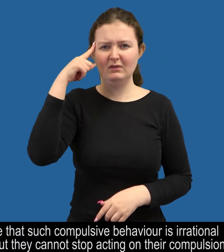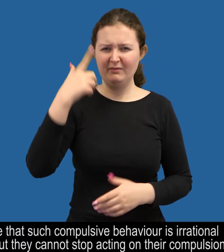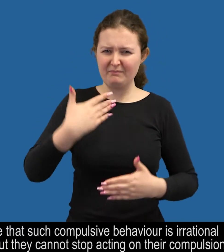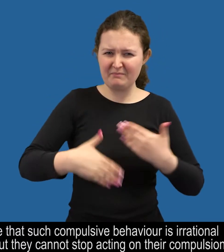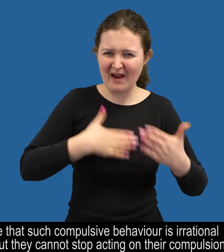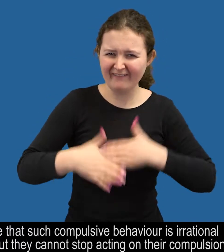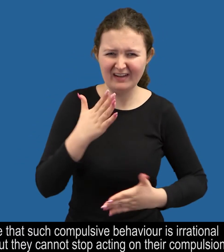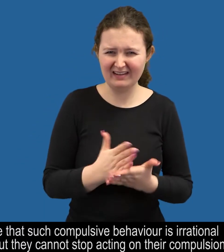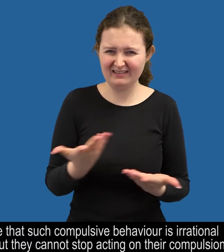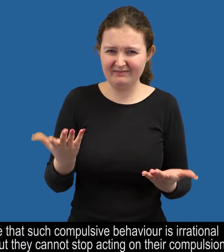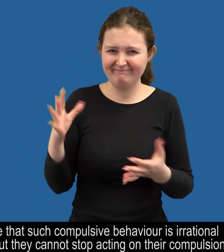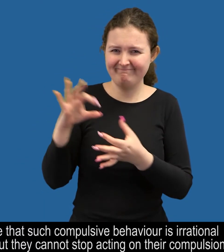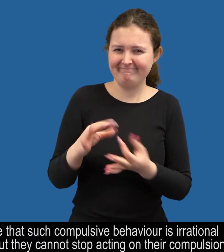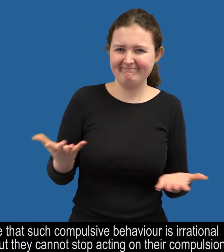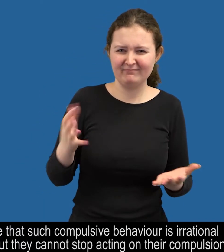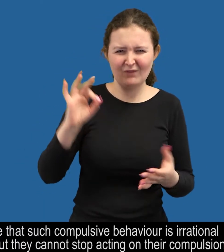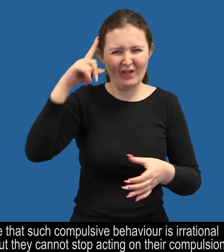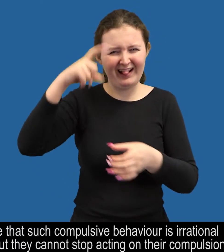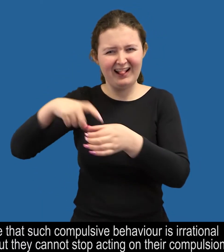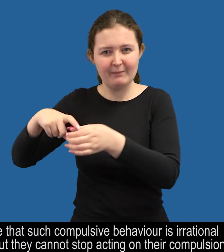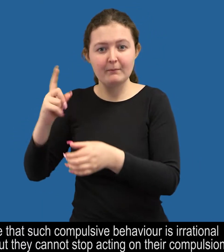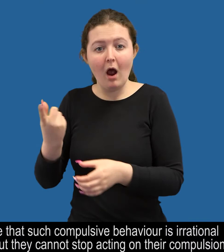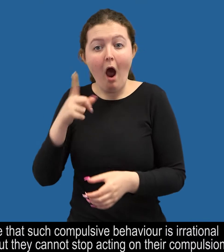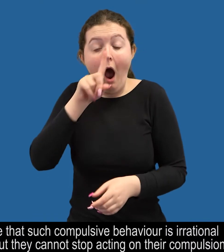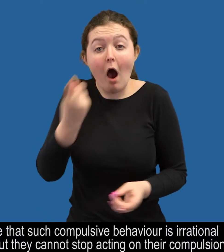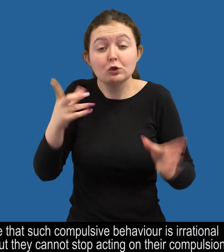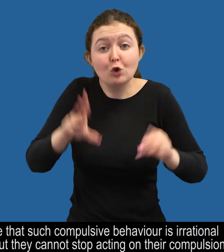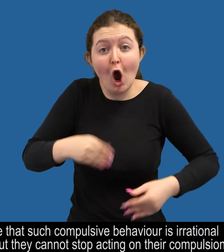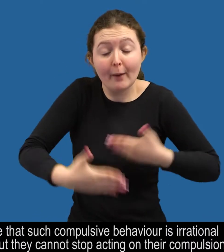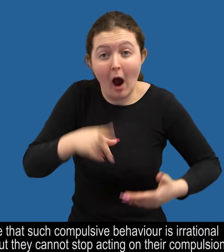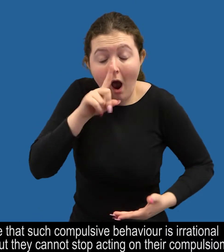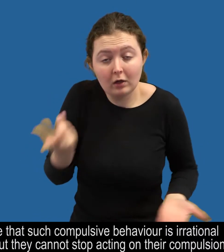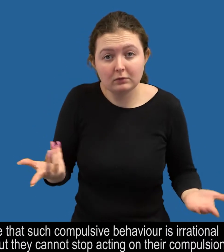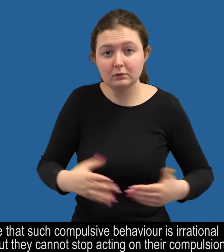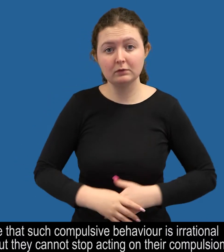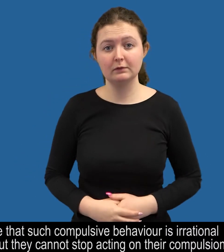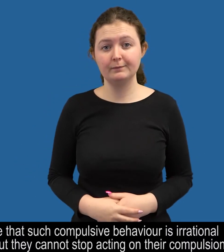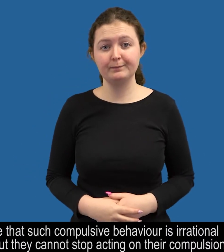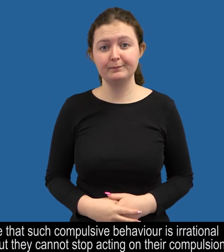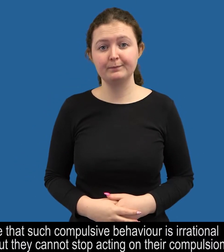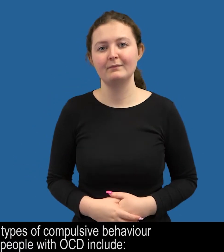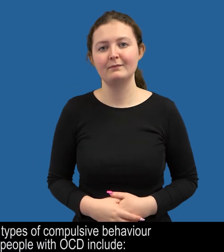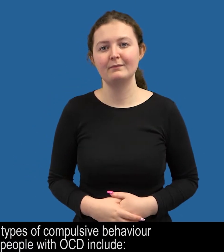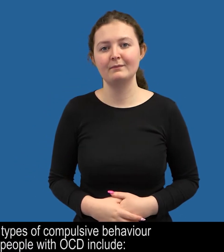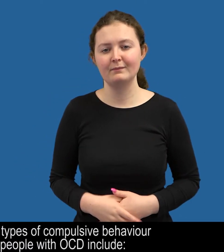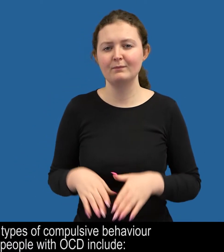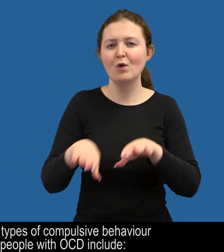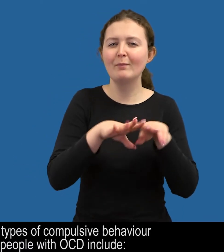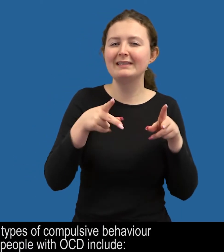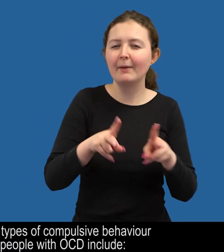such compulsive behaviour is irrational and makes no logical sense, but they cannot stop acting on their compulsion.